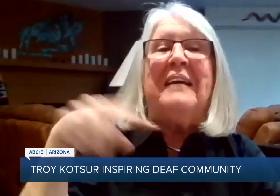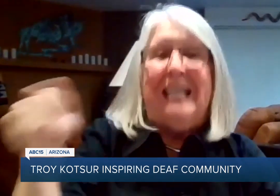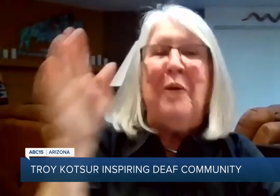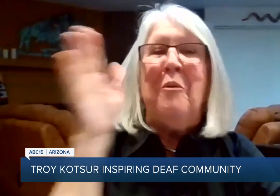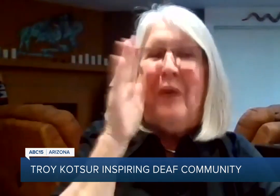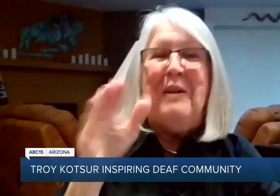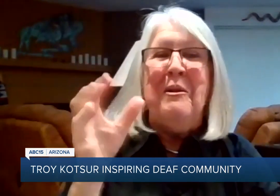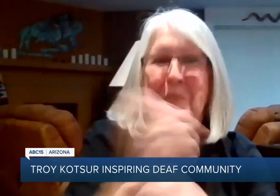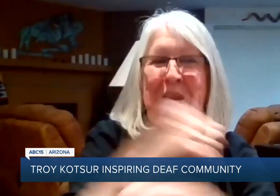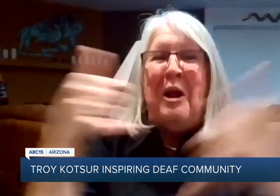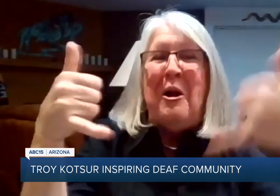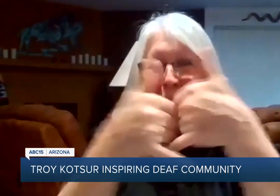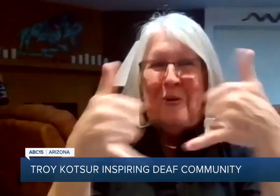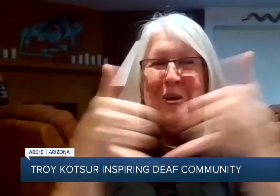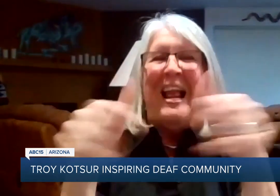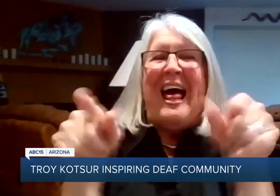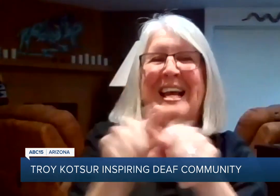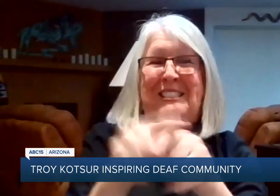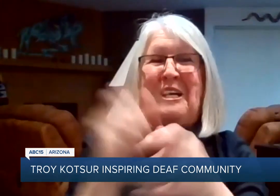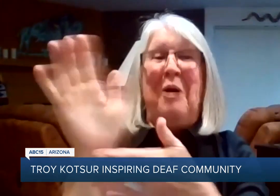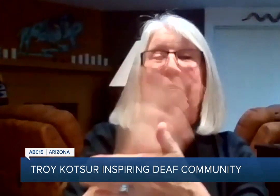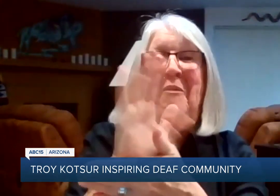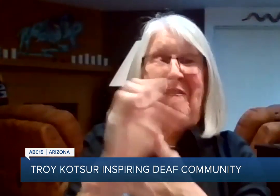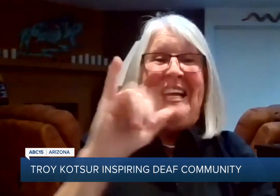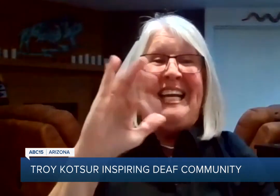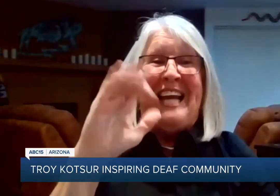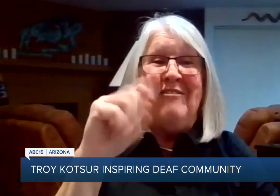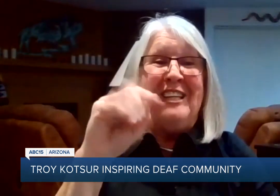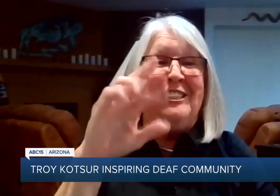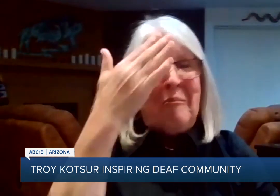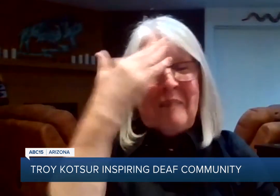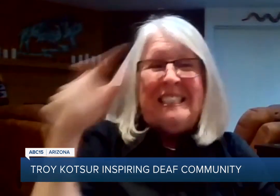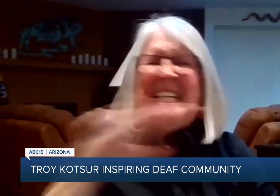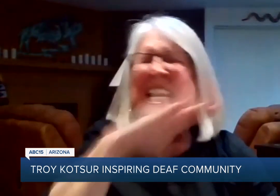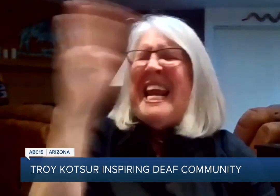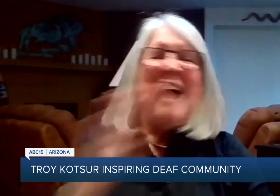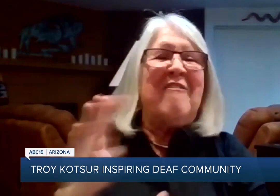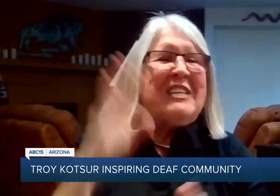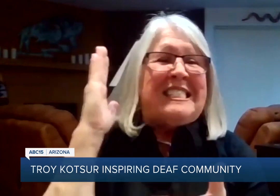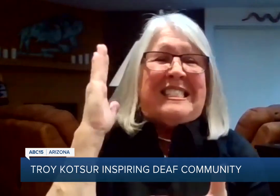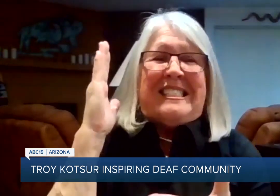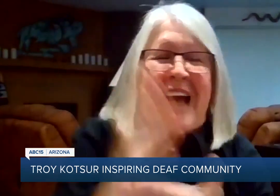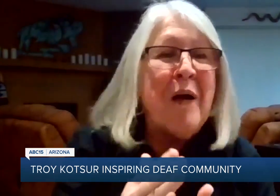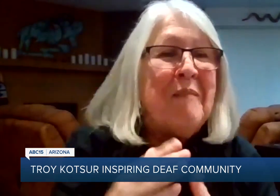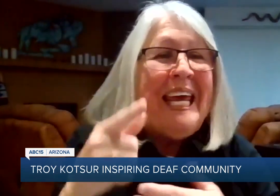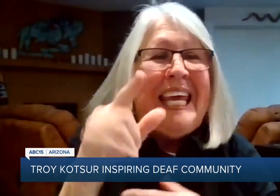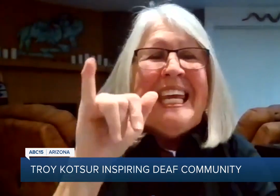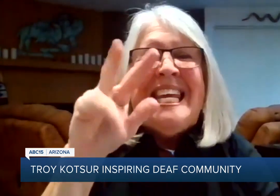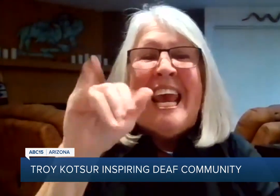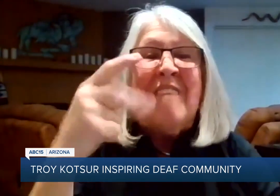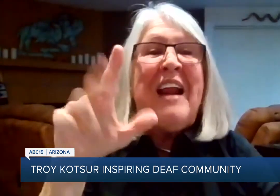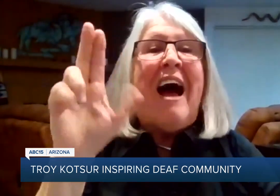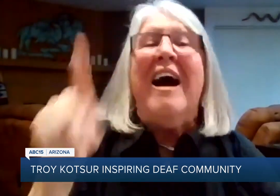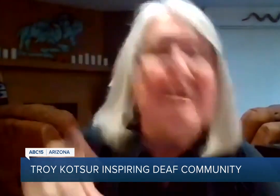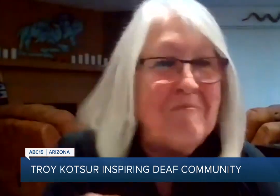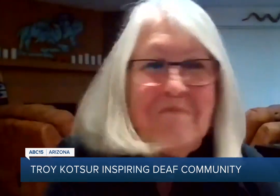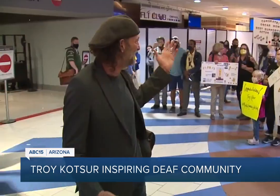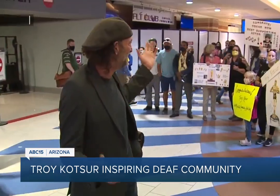his next step. I expect he'll win an award as a director because he will never quit. He will never give up.